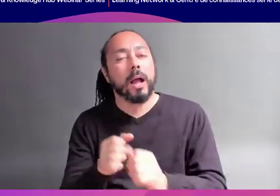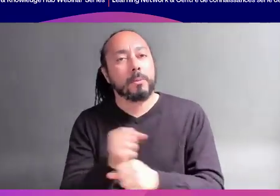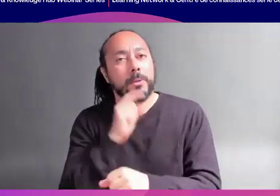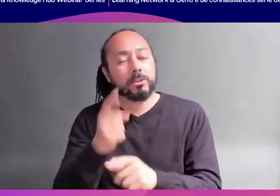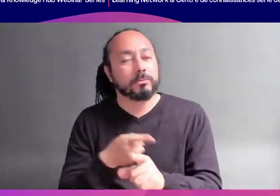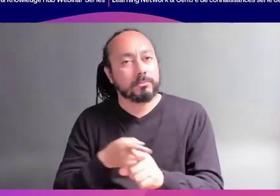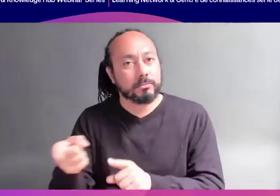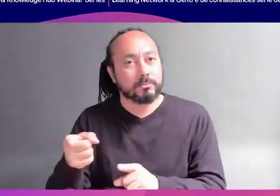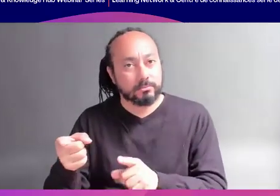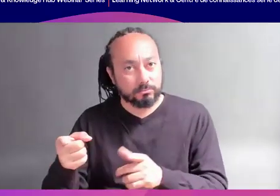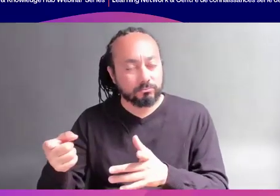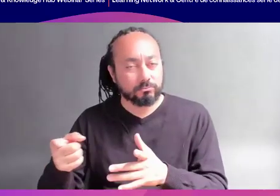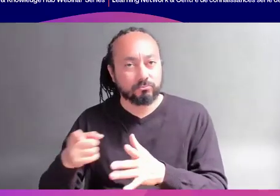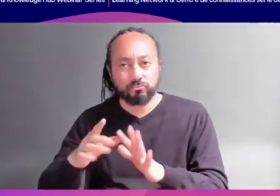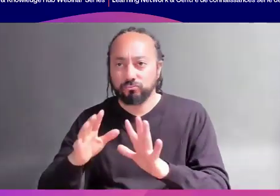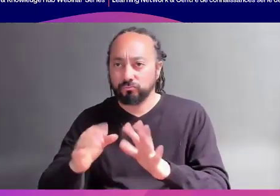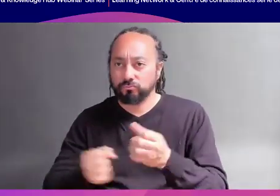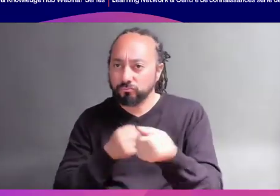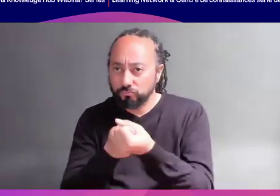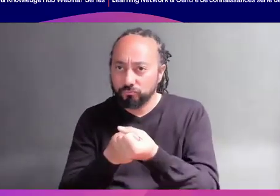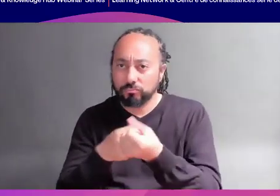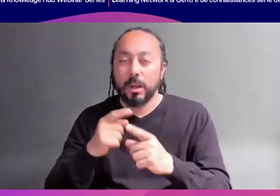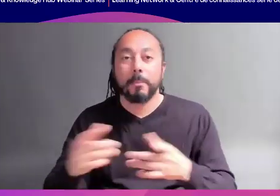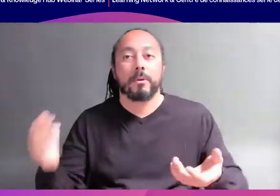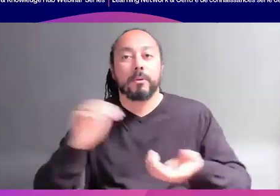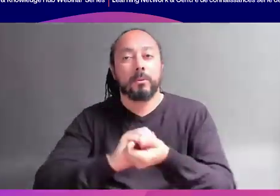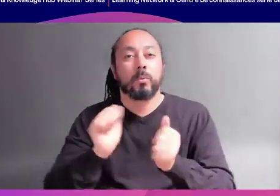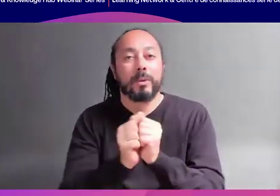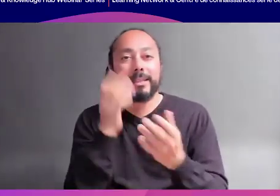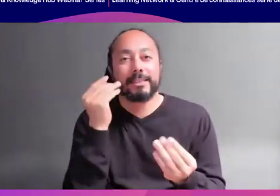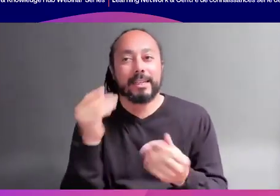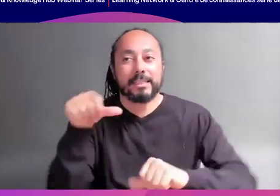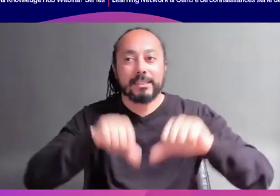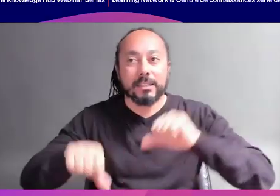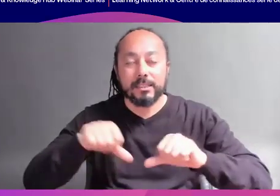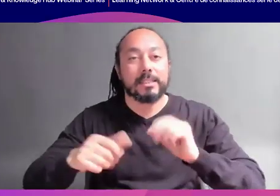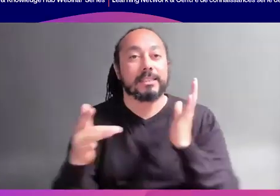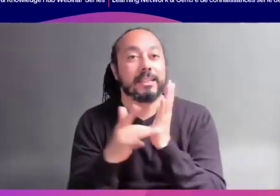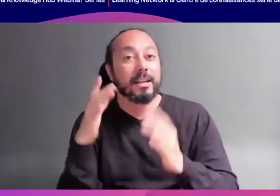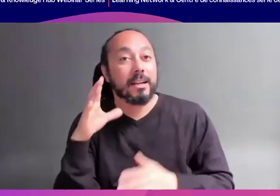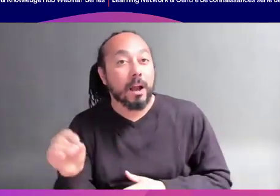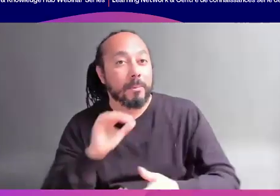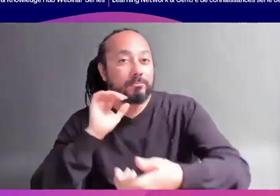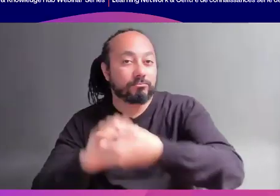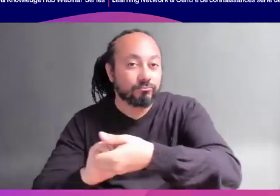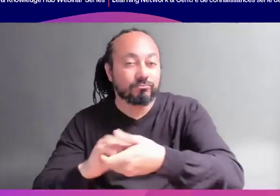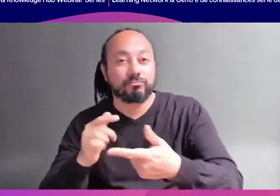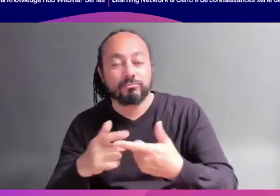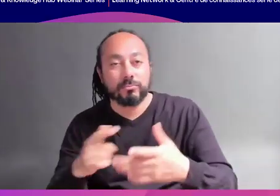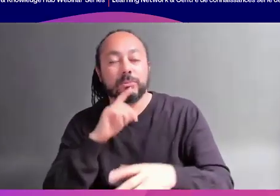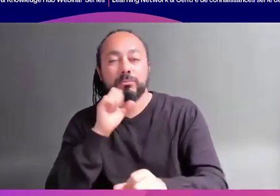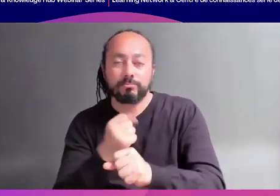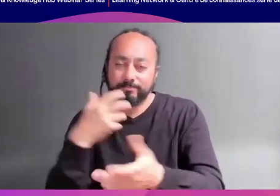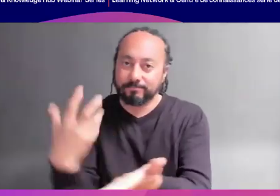learn how to use it in ways and partner with data scientists and other groups, tech companies we've partnered with to actually leverage